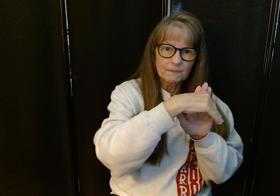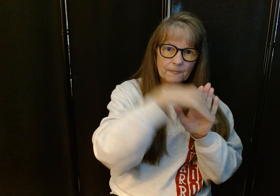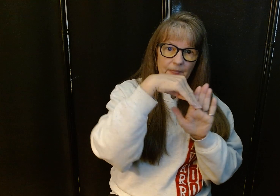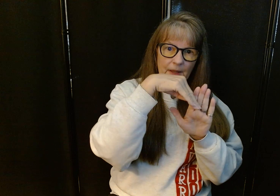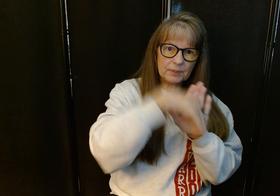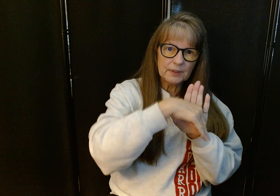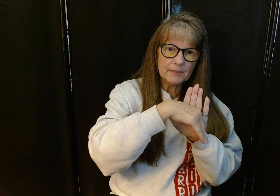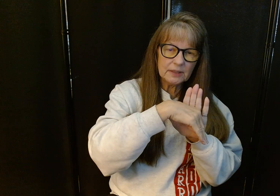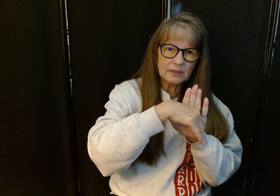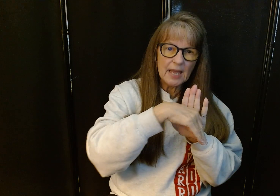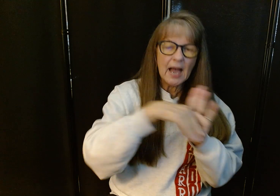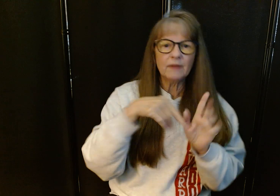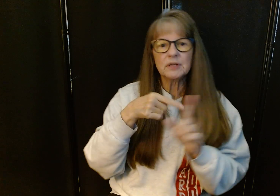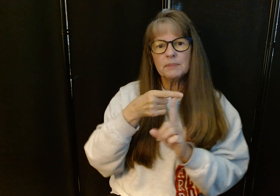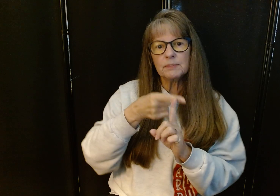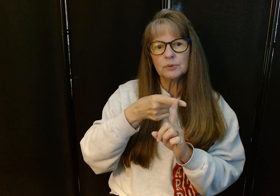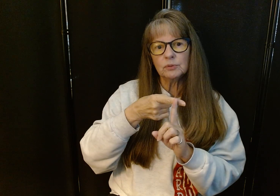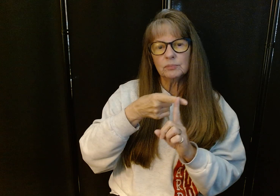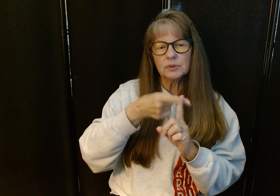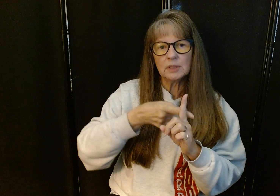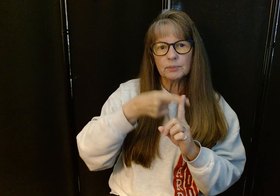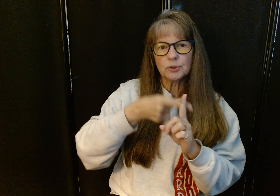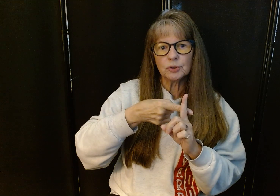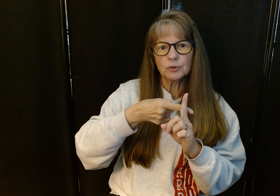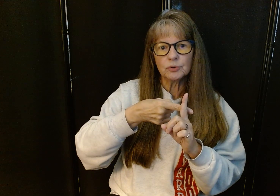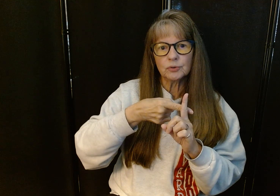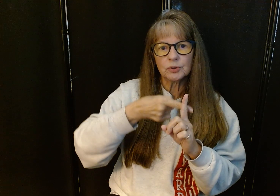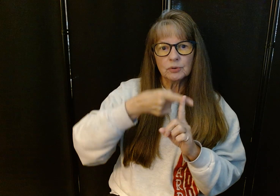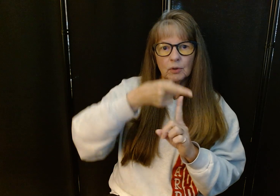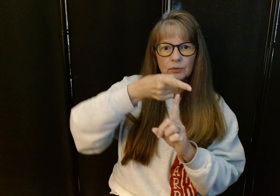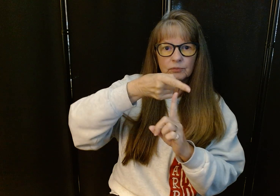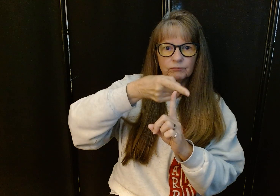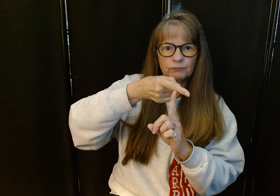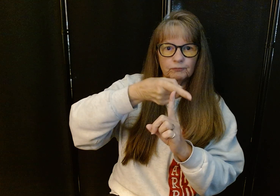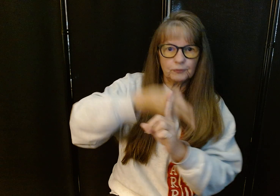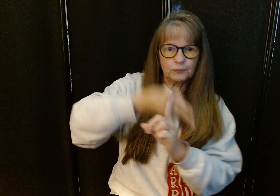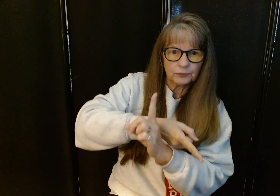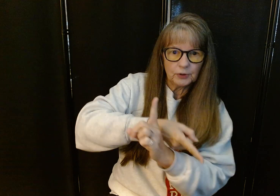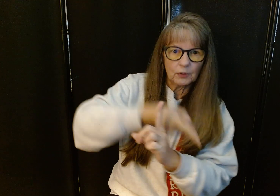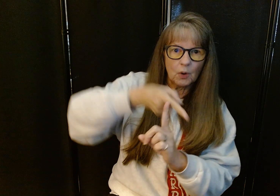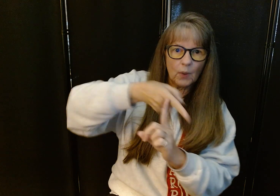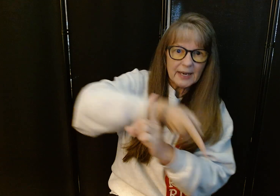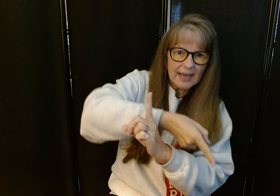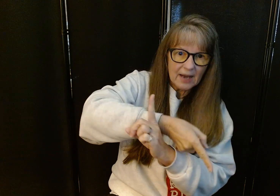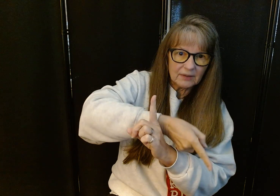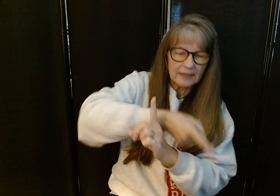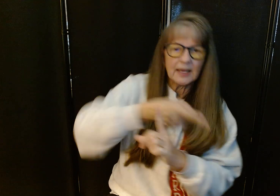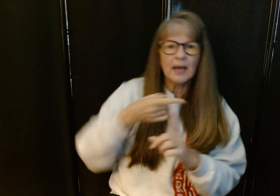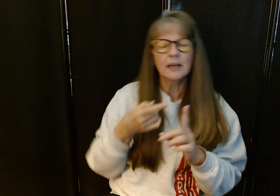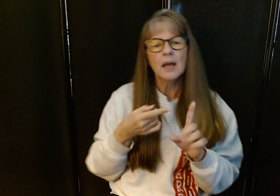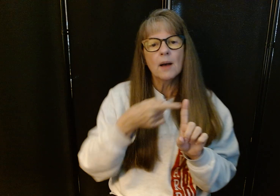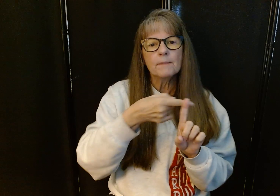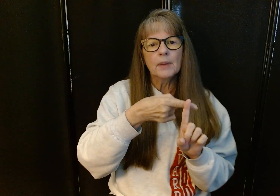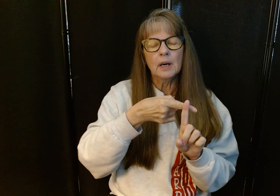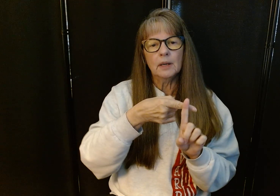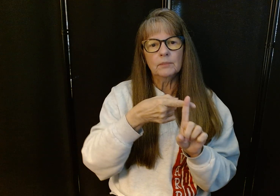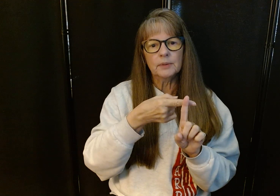They plummet. I've seen people do temperatures, or, go way down like that. But this